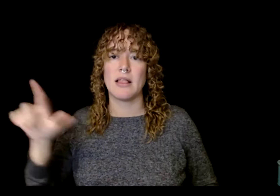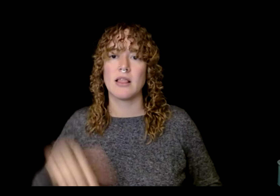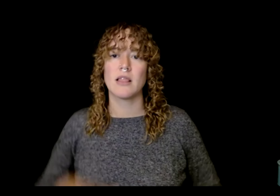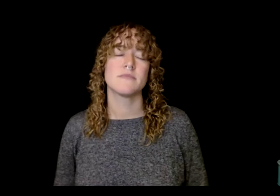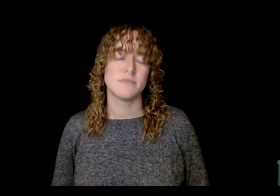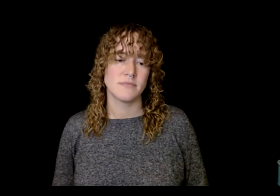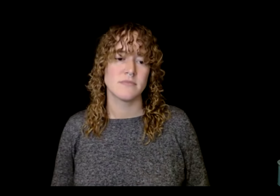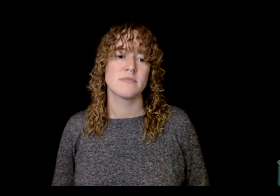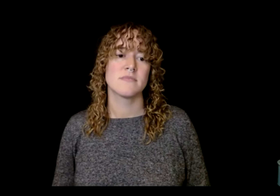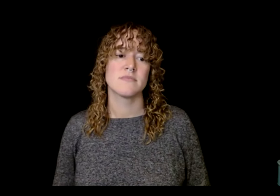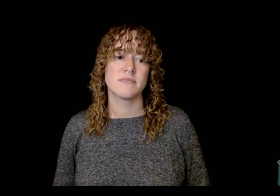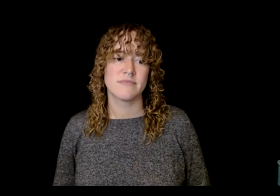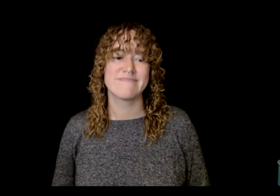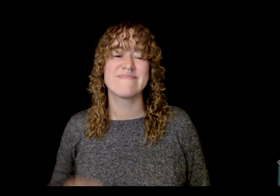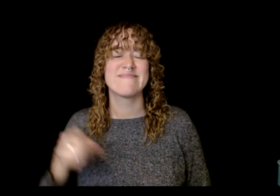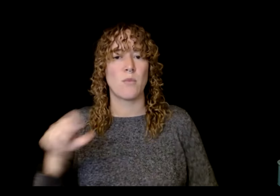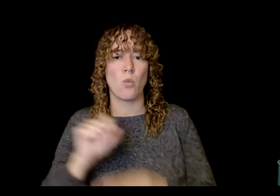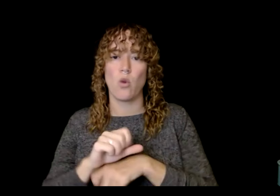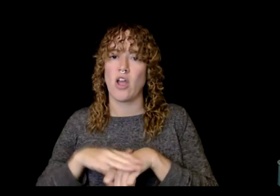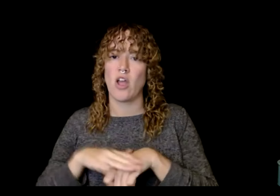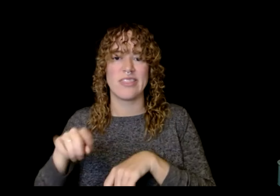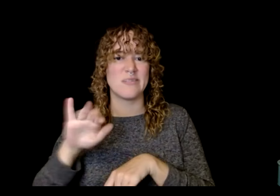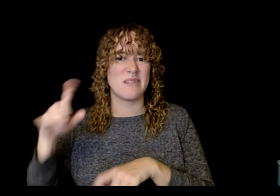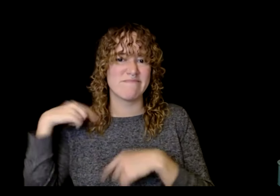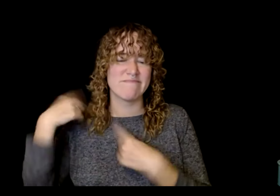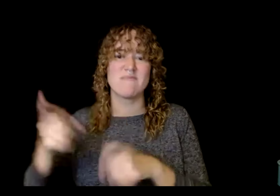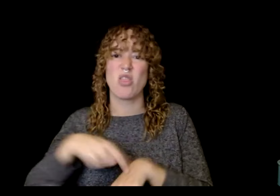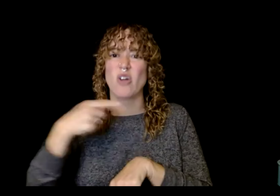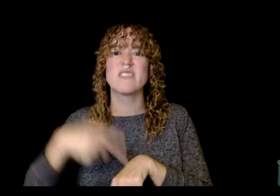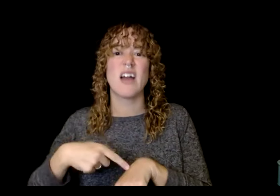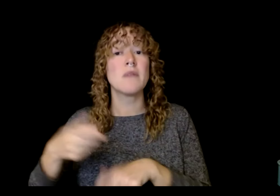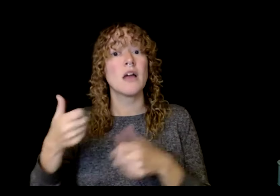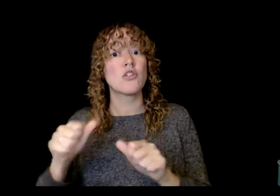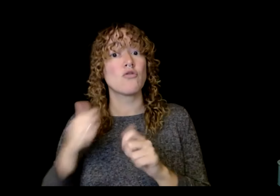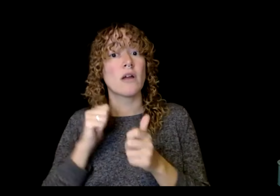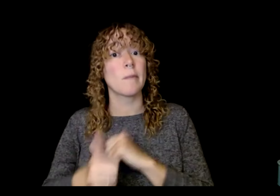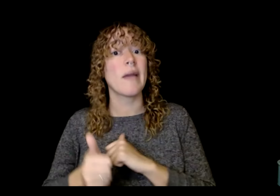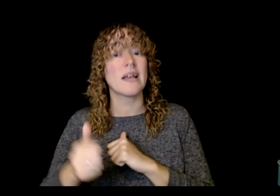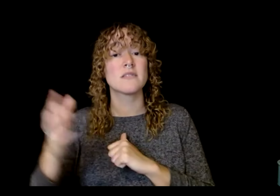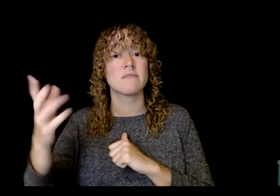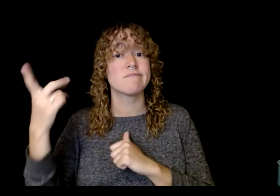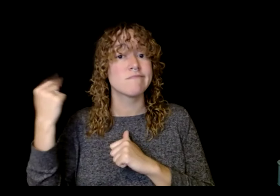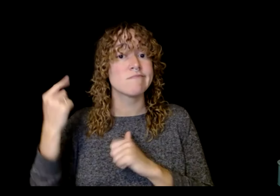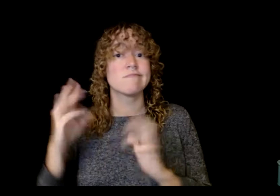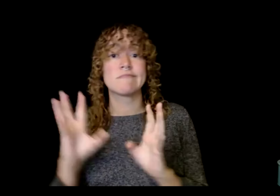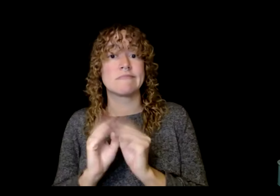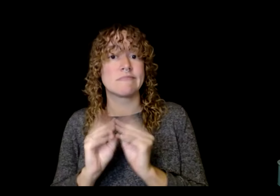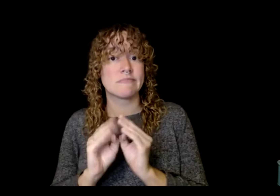that has been in motion for a long time. They tried to pass it in during last legislative